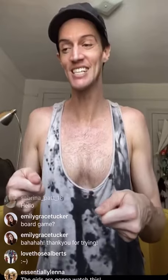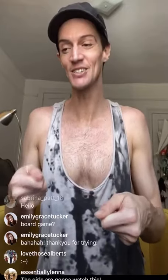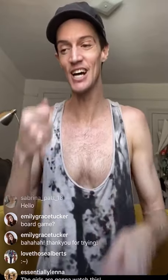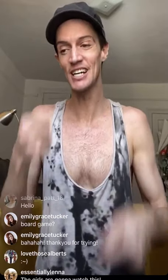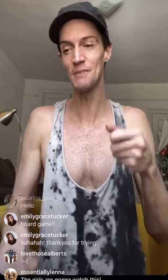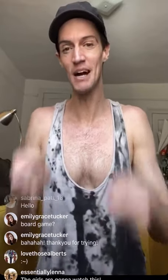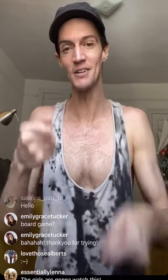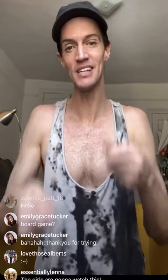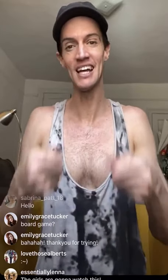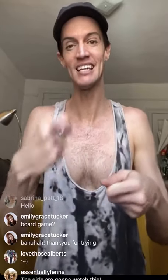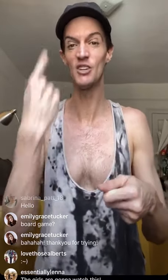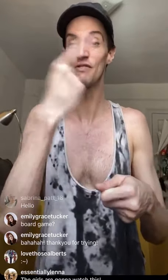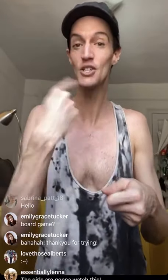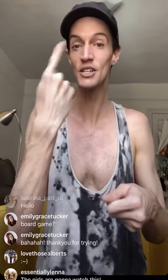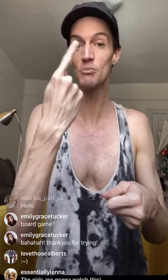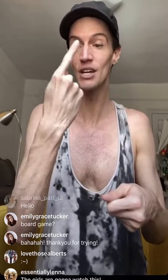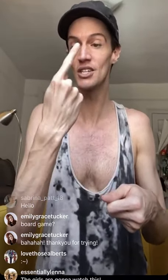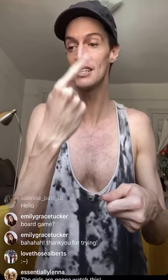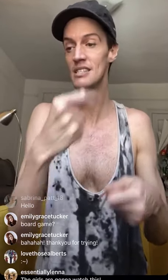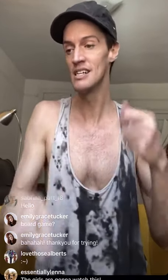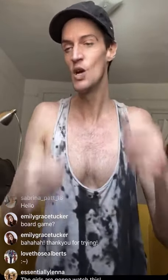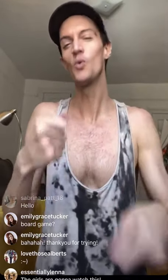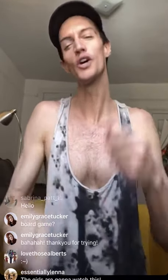talking about and your facial expressions, what you're doing.